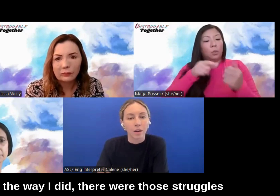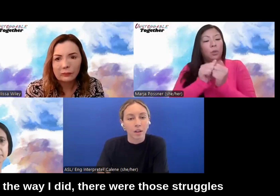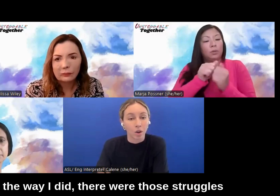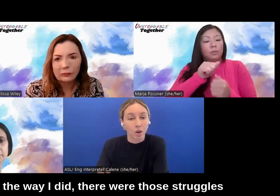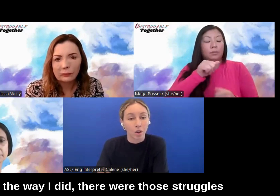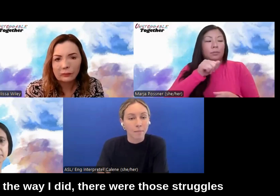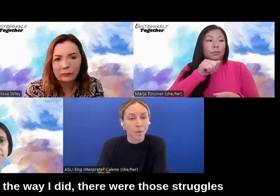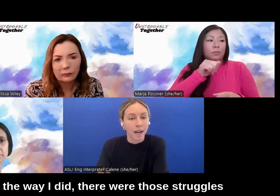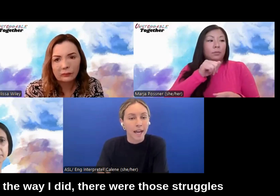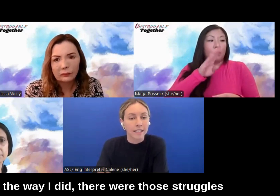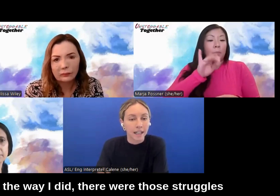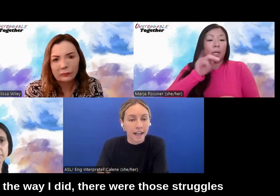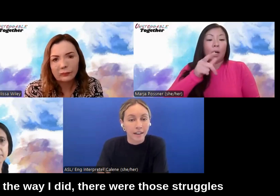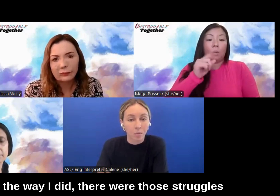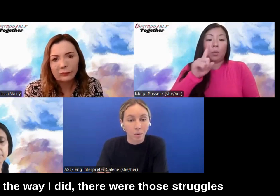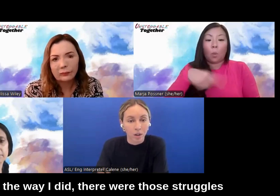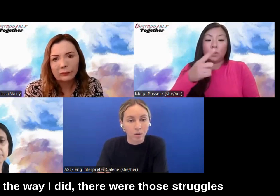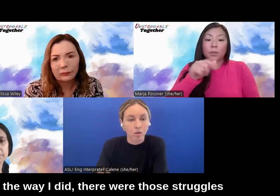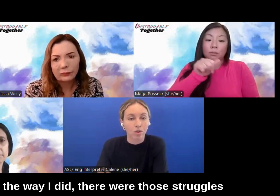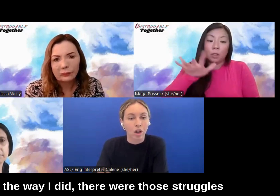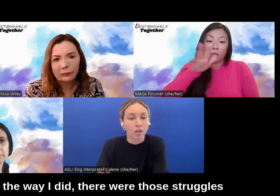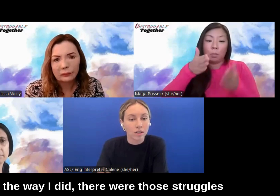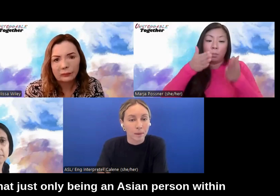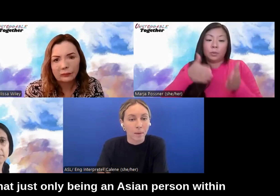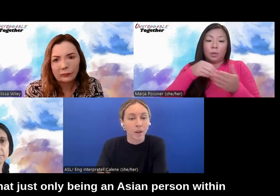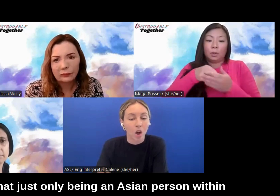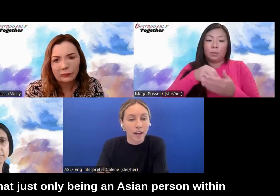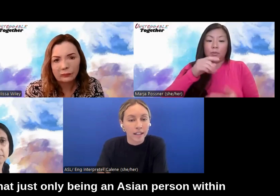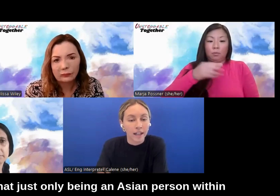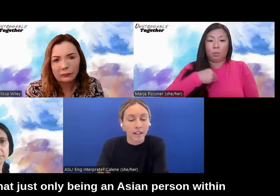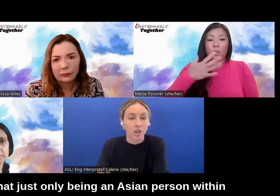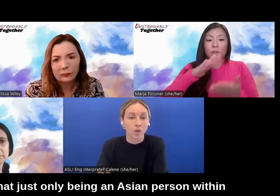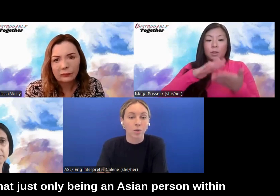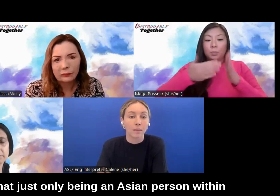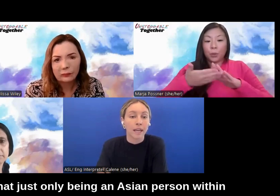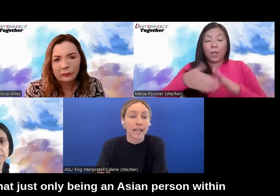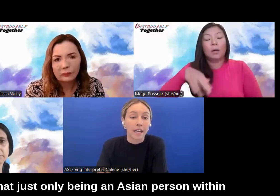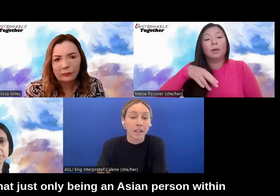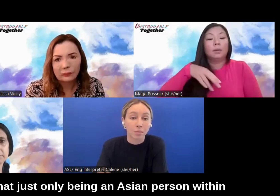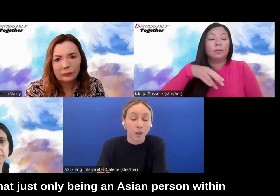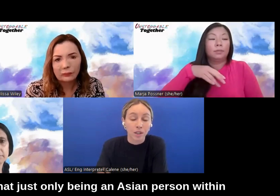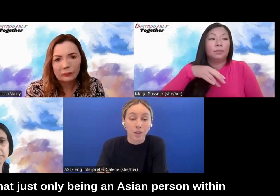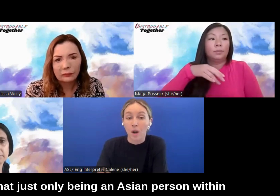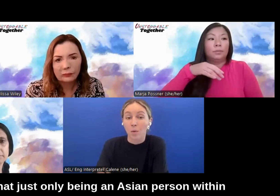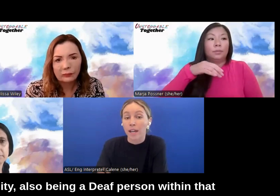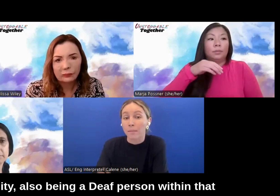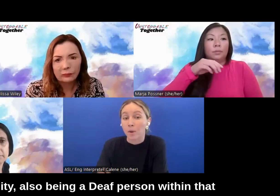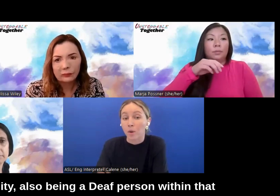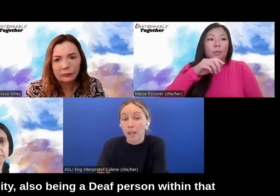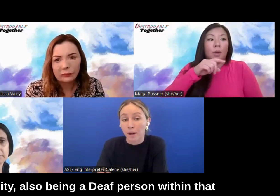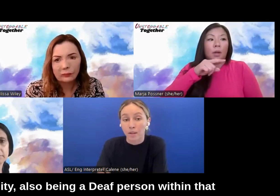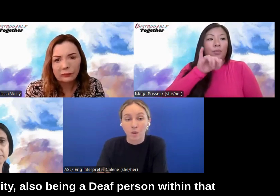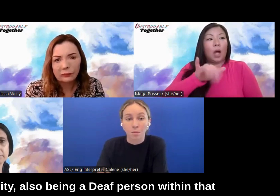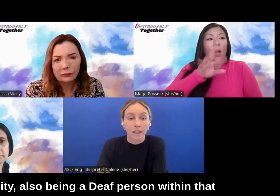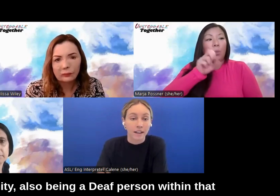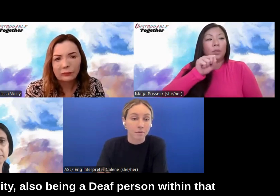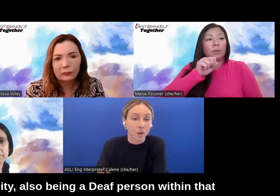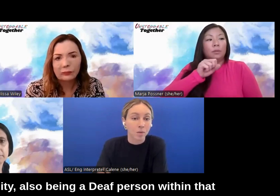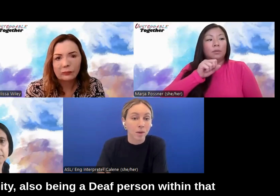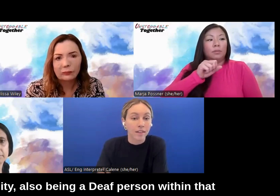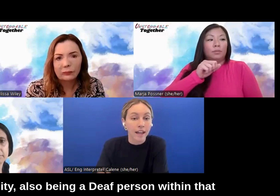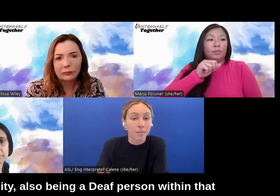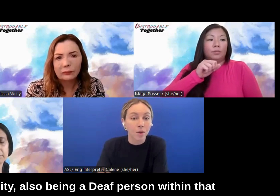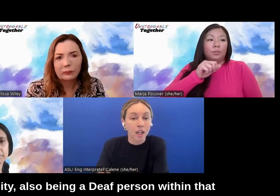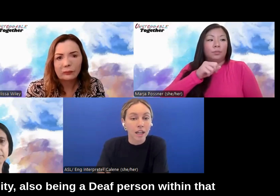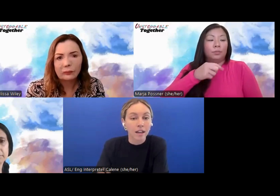sometimes, growing up the way I did, there were those struggles about belonging, not just only being an Asian person within a white community, but also being a